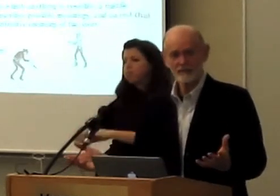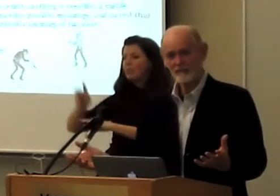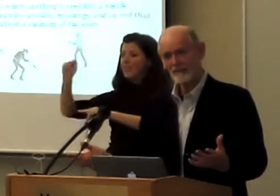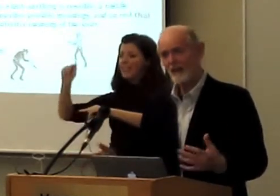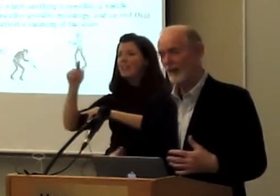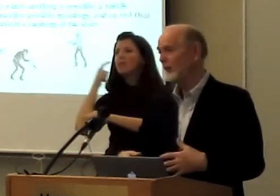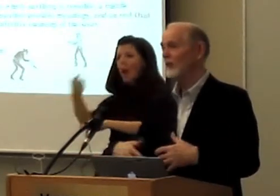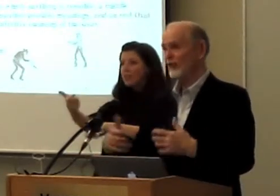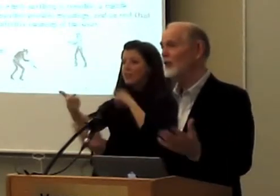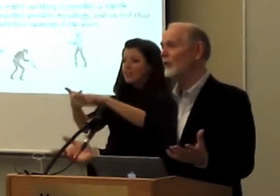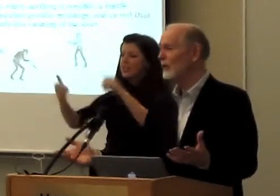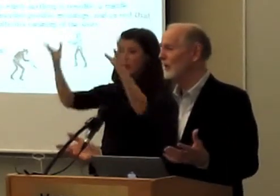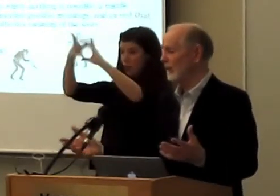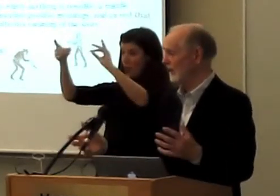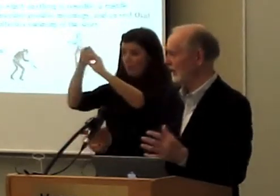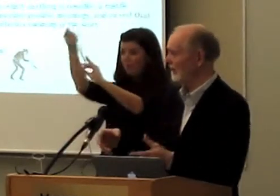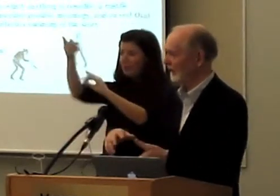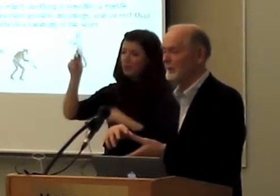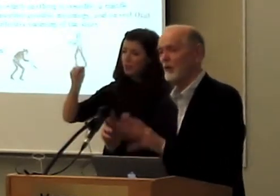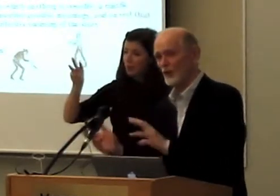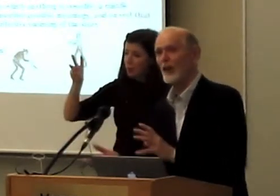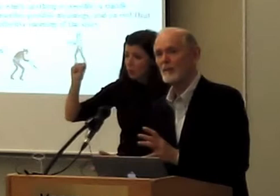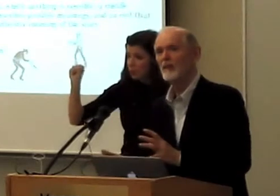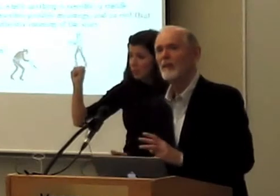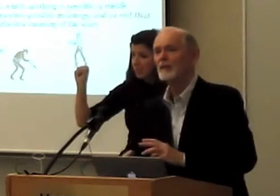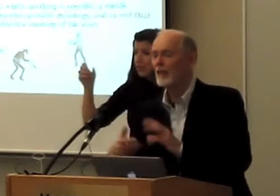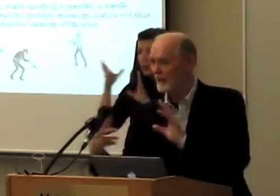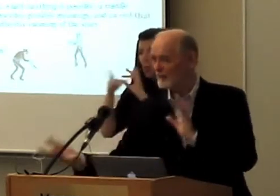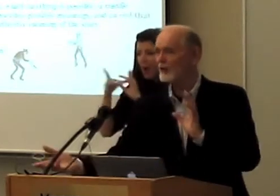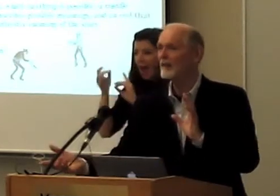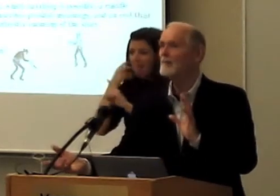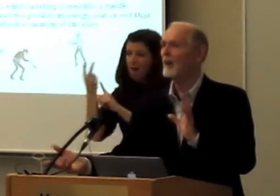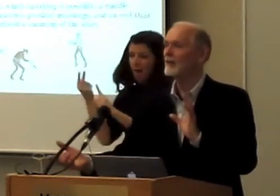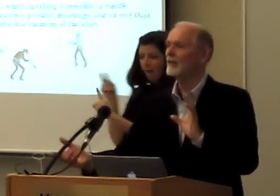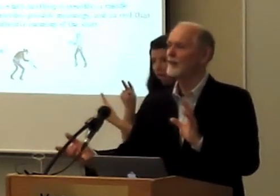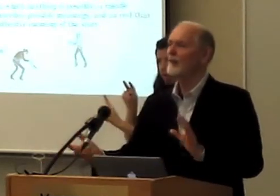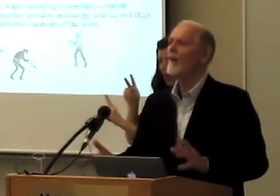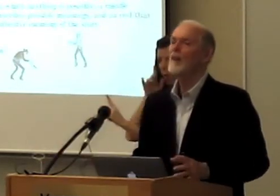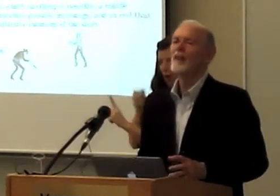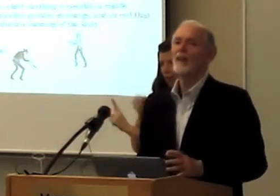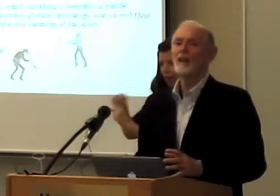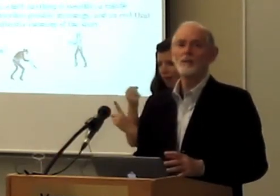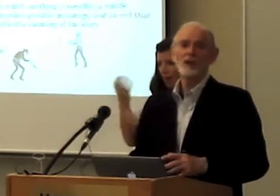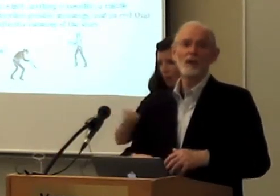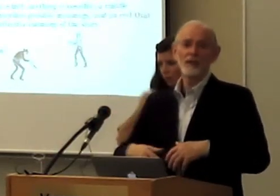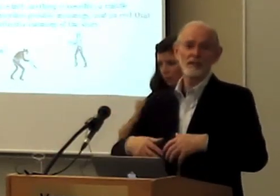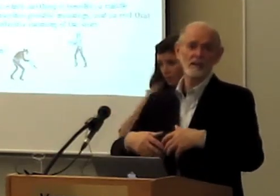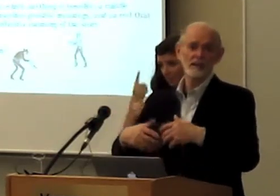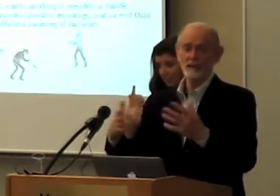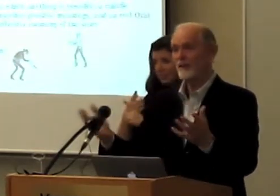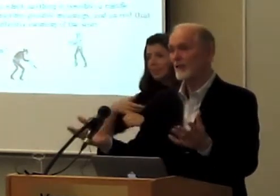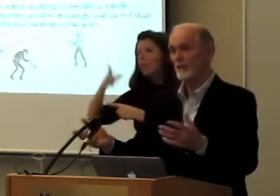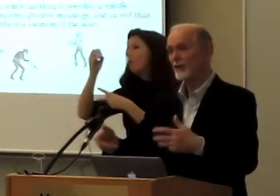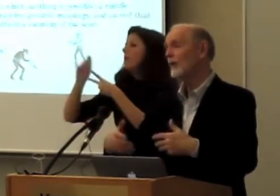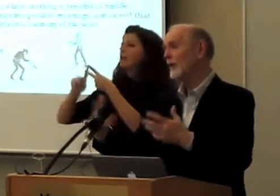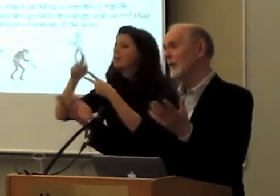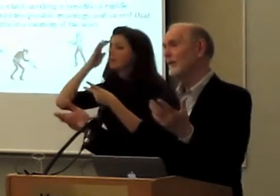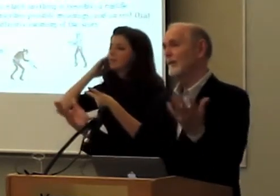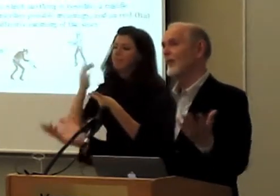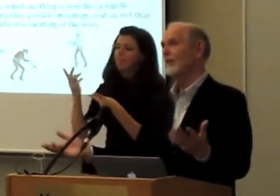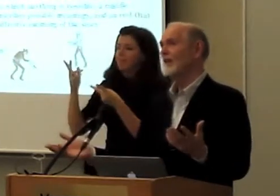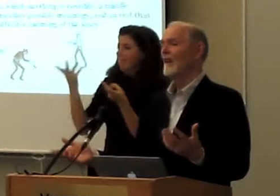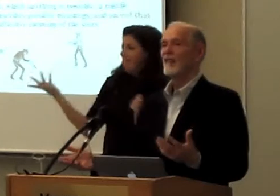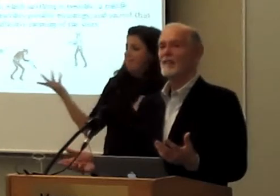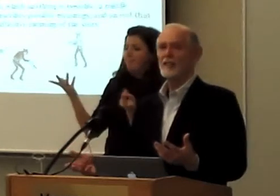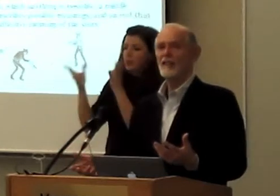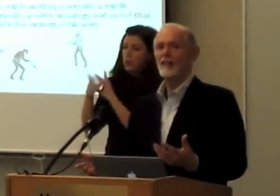story. Often it's the news, that is, it's been shaped to have an emotional impact on you, or it's physical stories